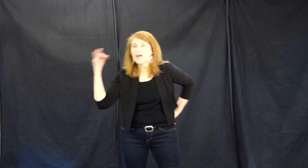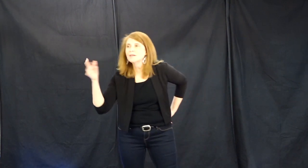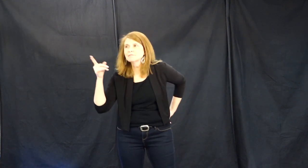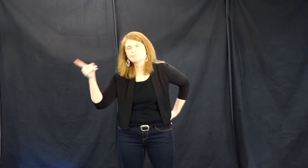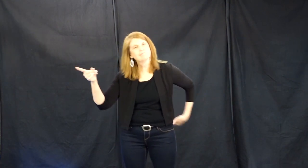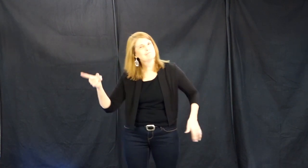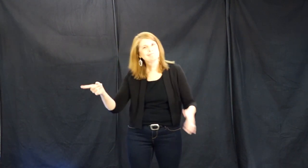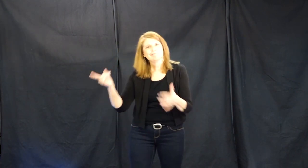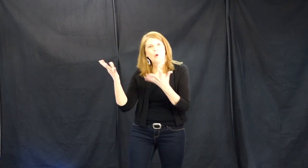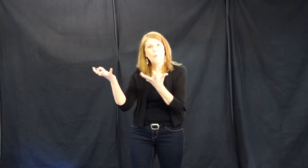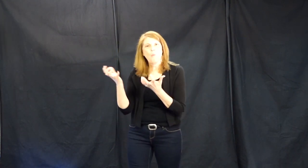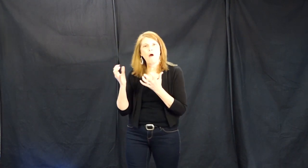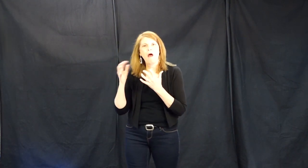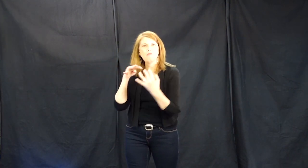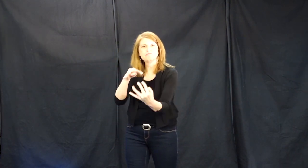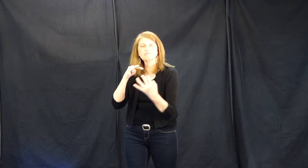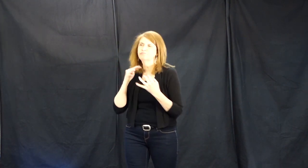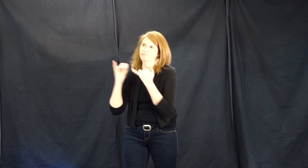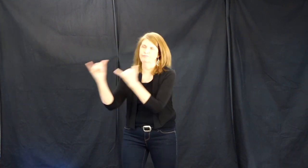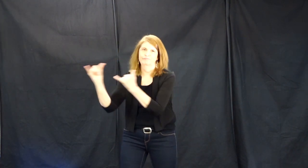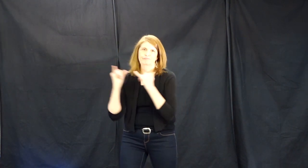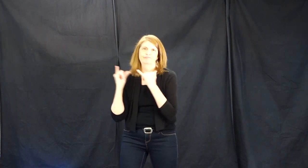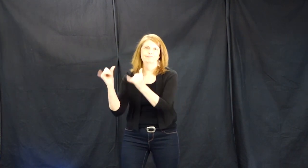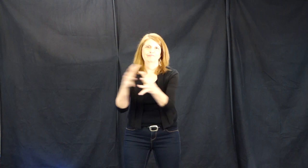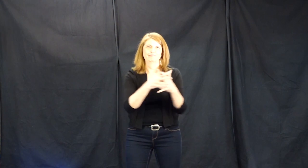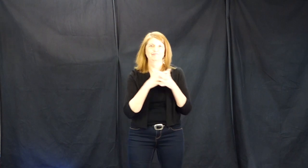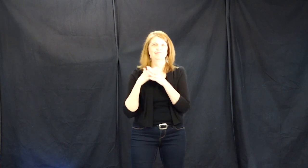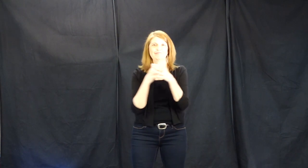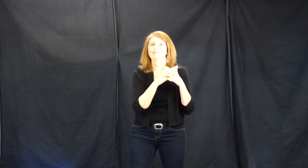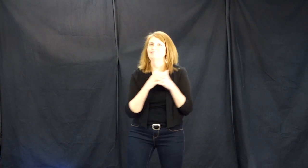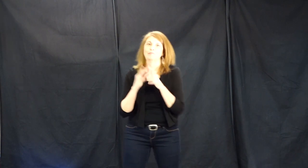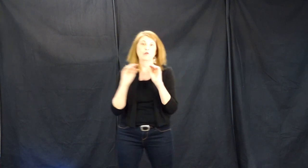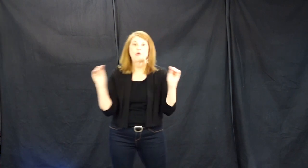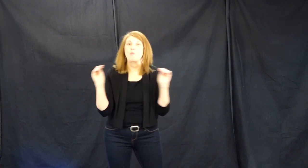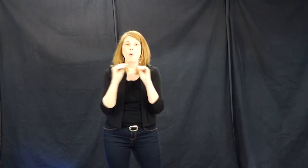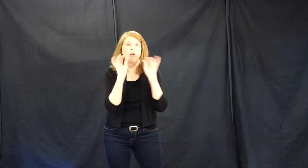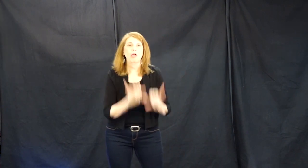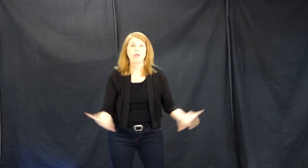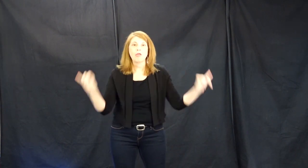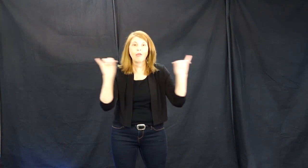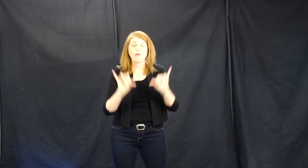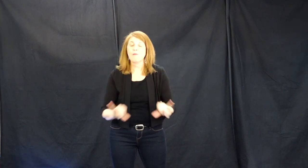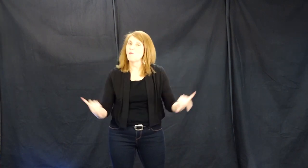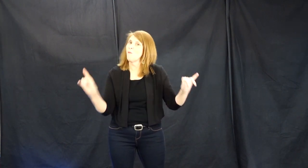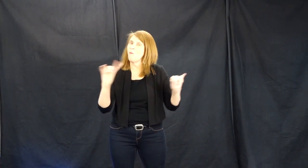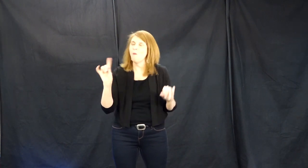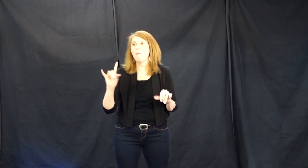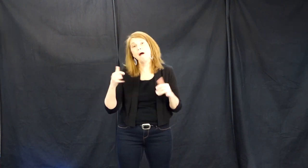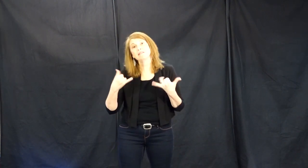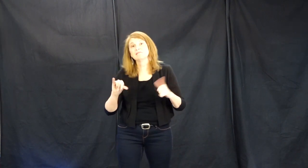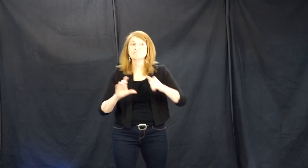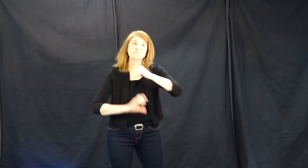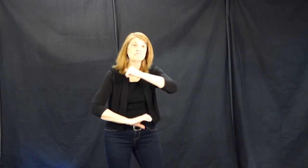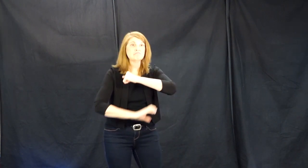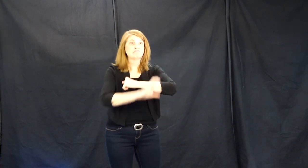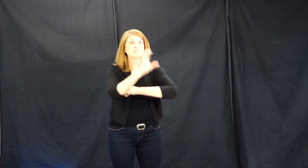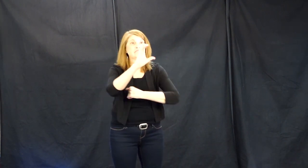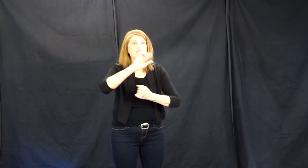Following us to revolution, there is no more status quo. But the sun comes up and the world still